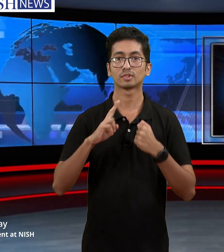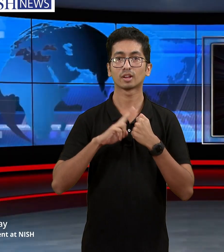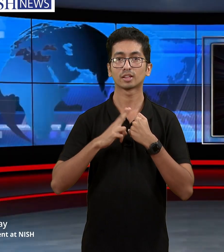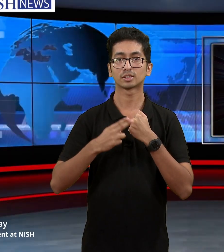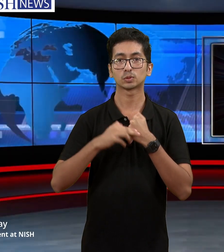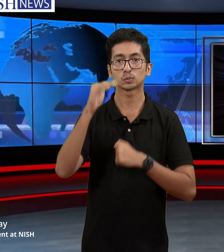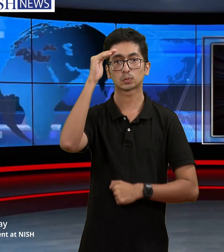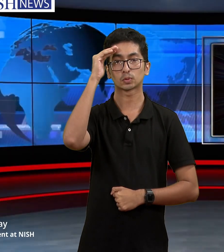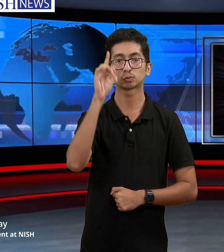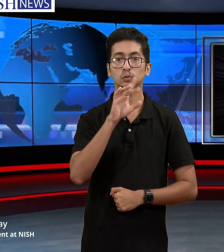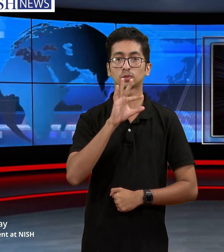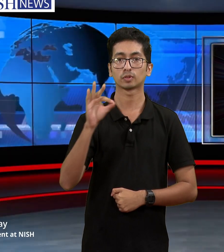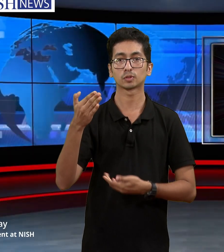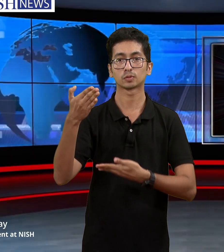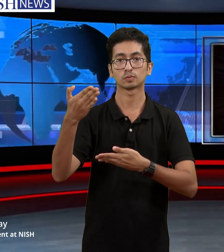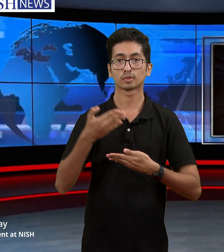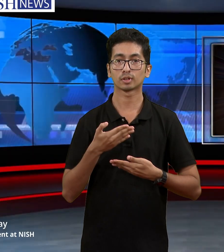Welcome to NISH News Weekly Broadcast.